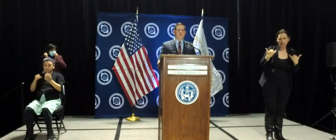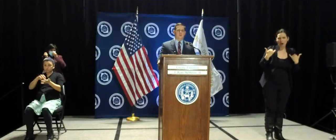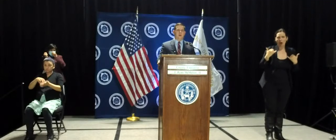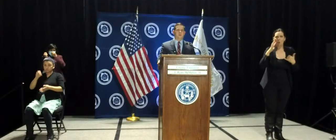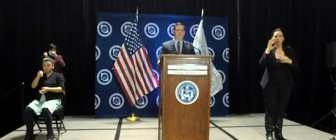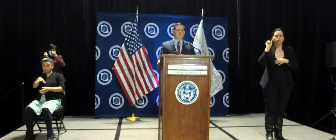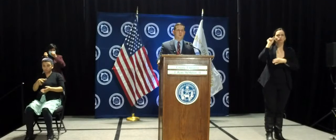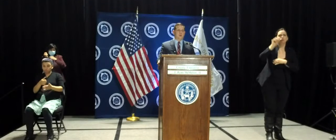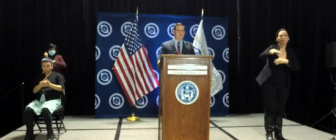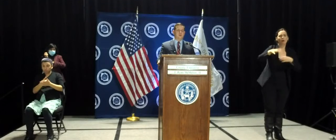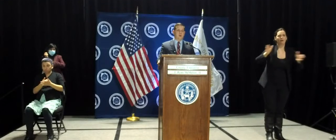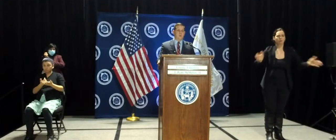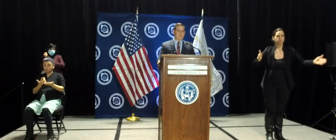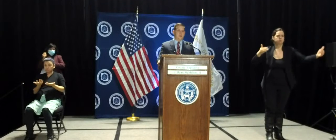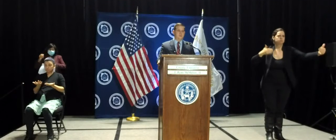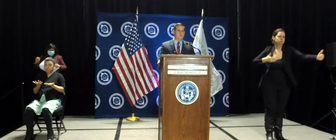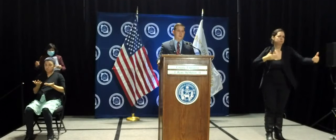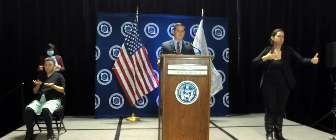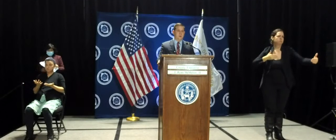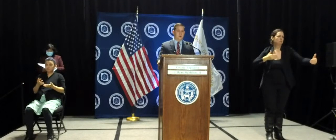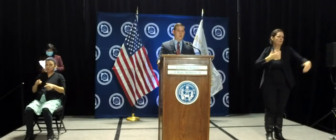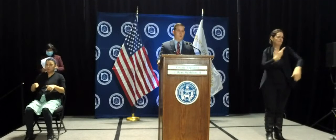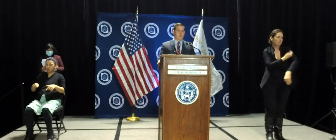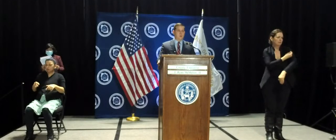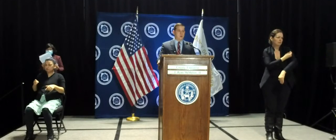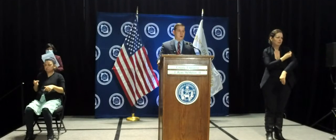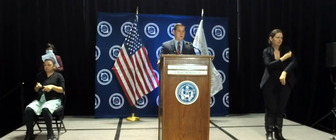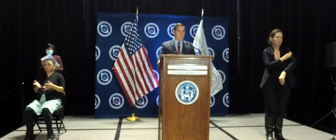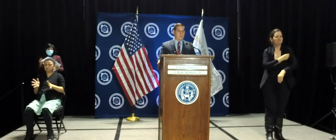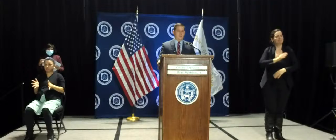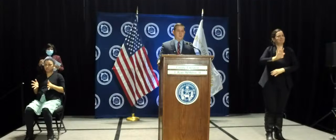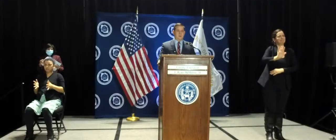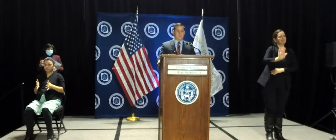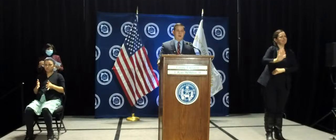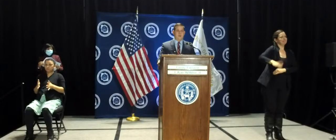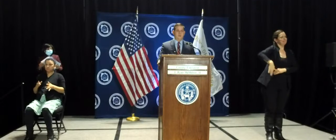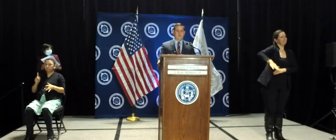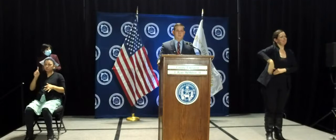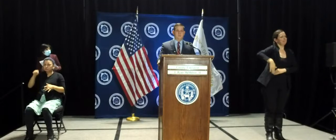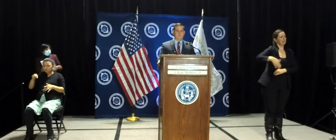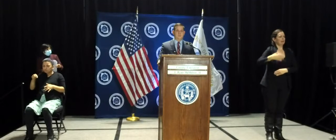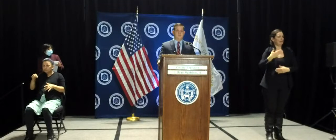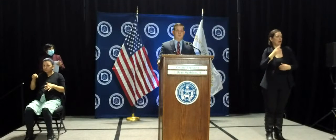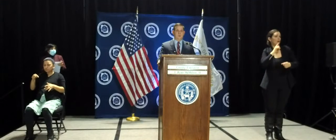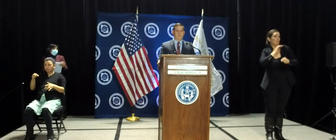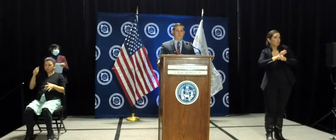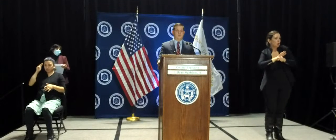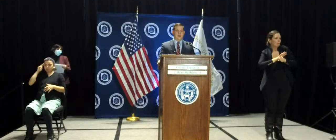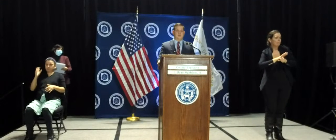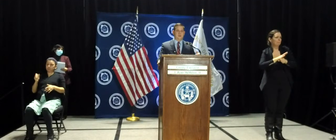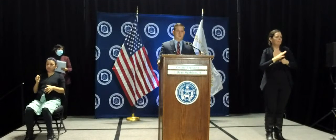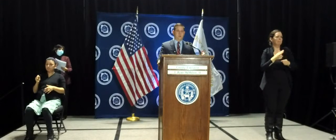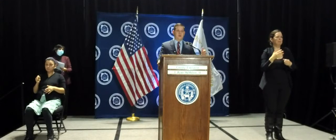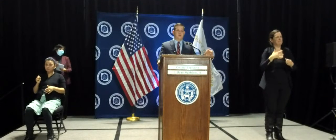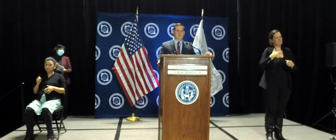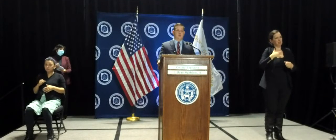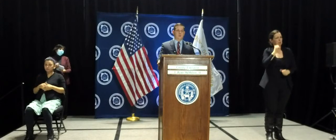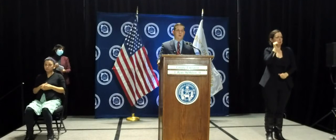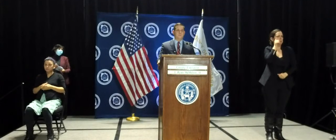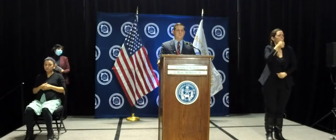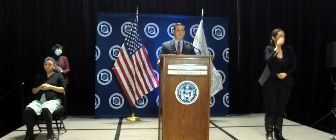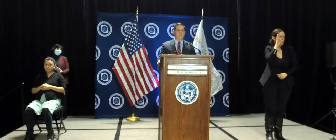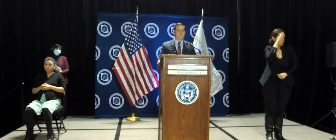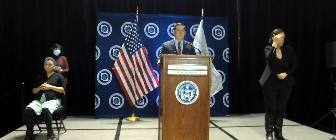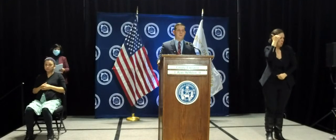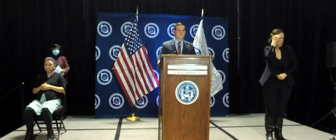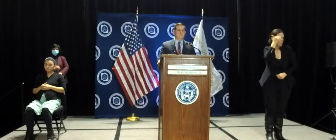Nothing confirmed yet, Andrew. I think by tomorrow, I'm confident the vaccination process will have